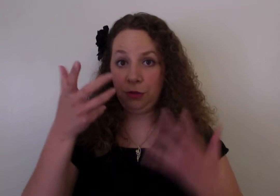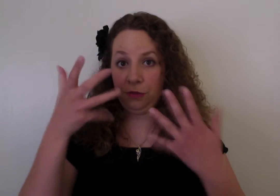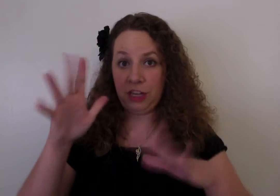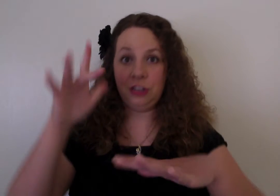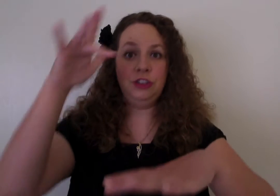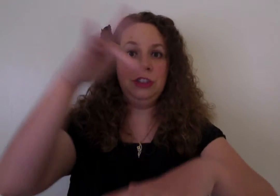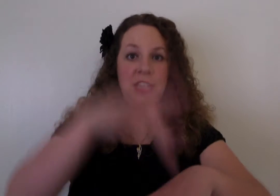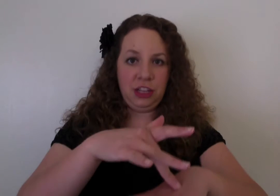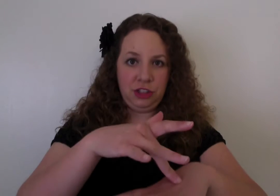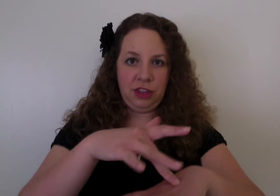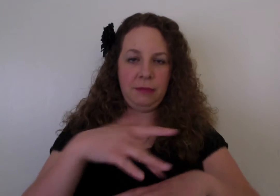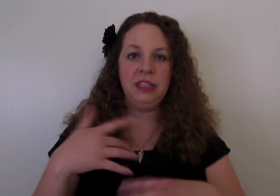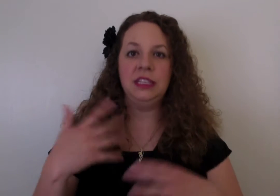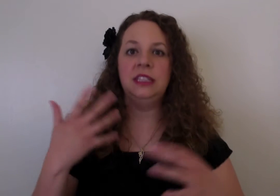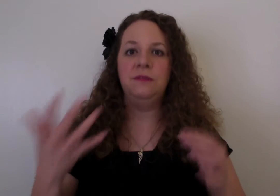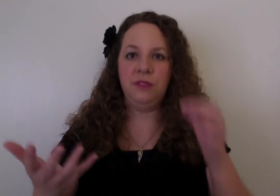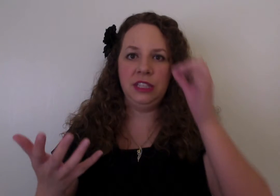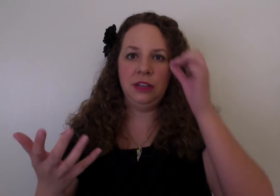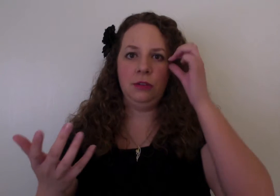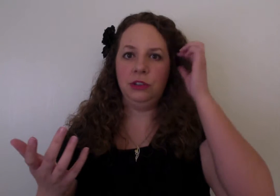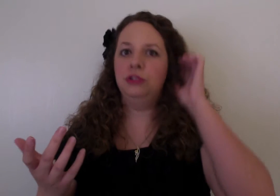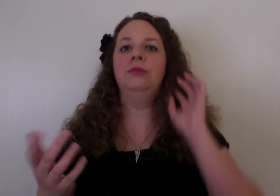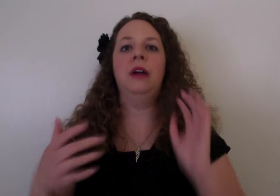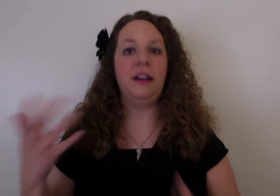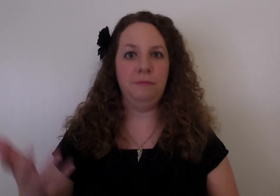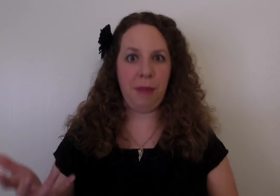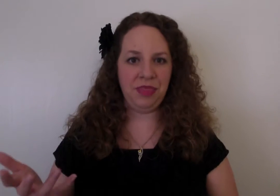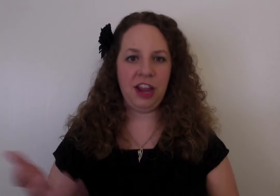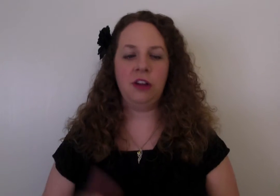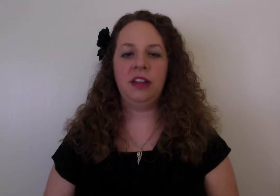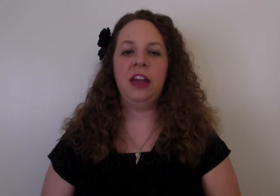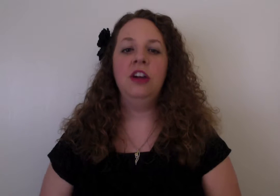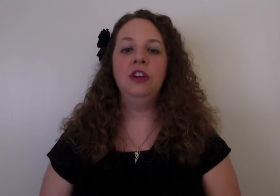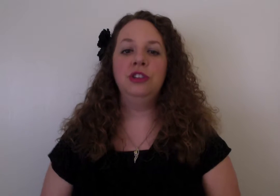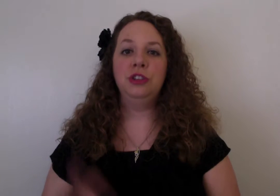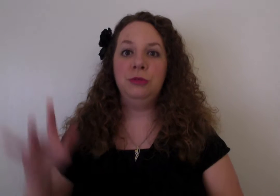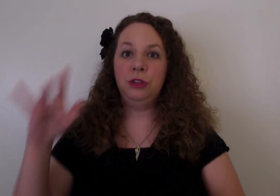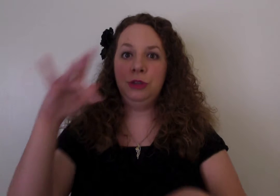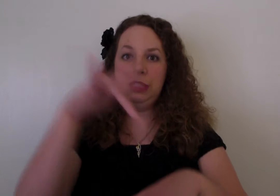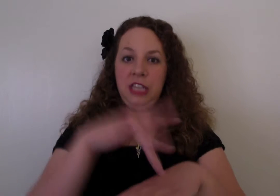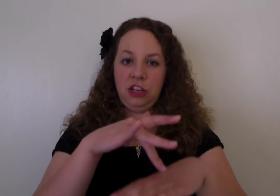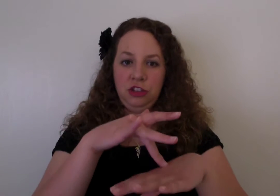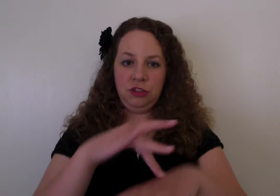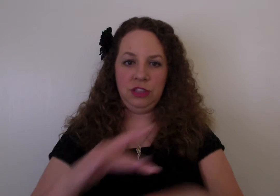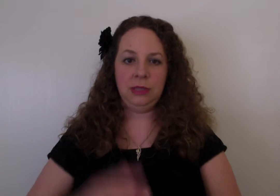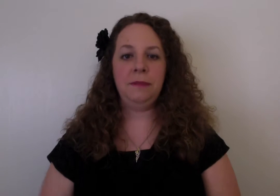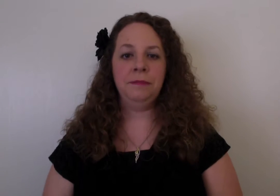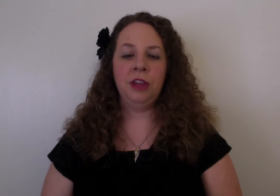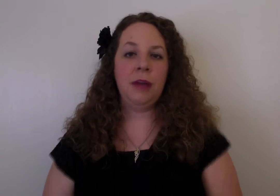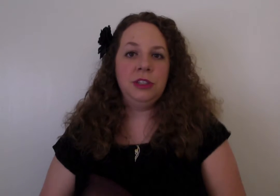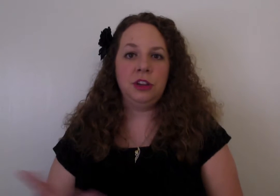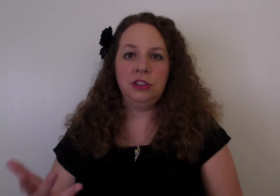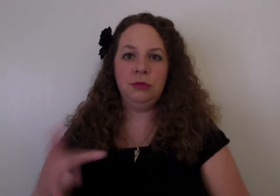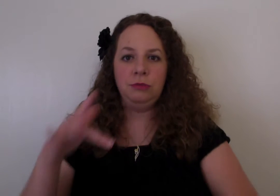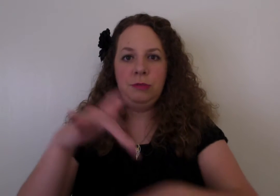finish touch. That means like to visit or to have been there. Okay. So you will use touch this way. And this also would be